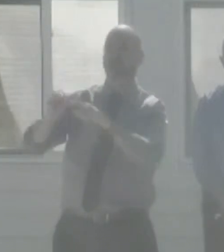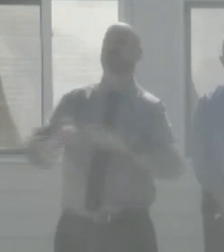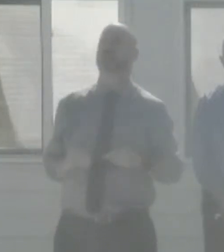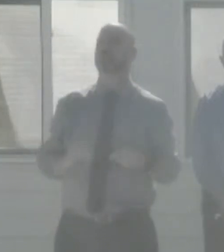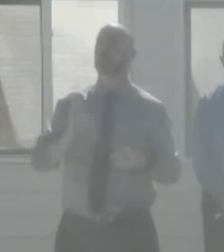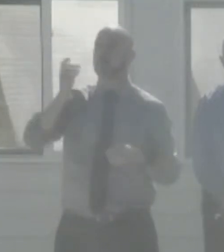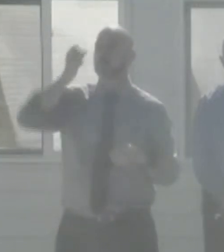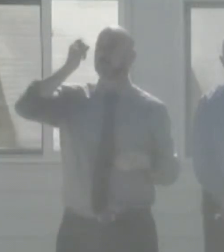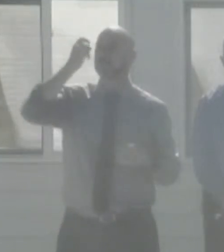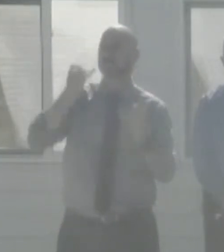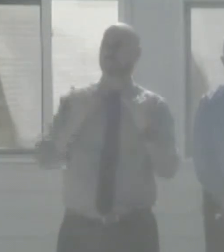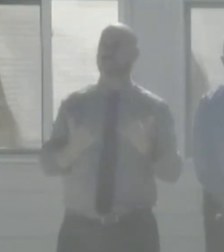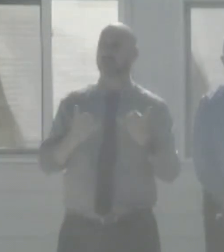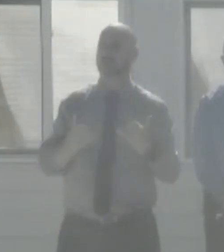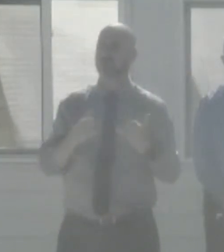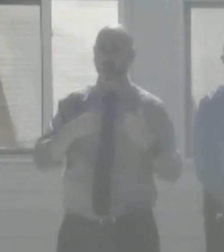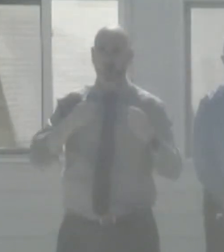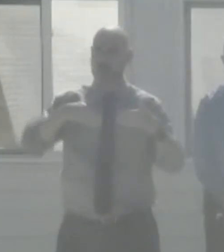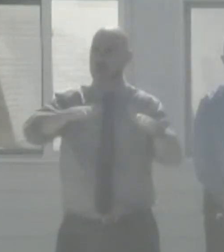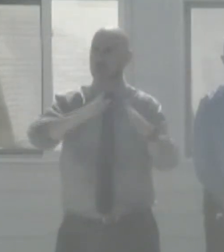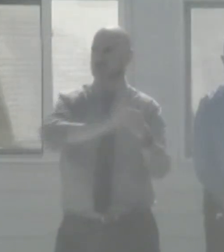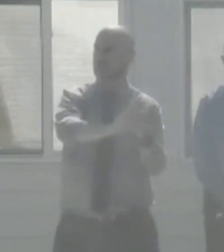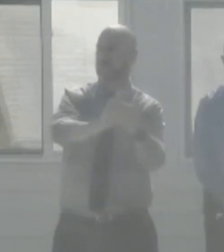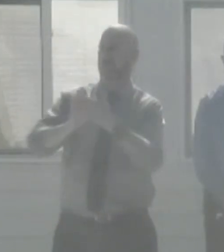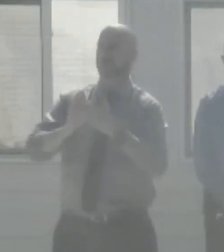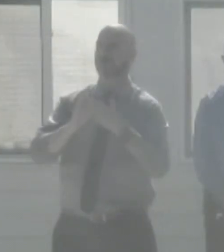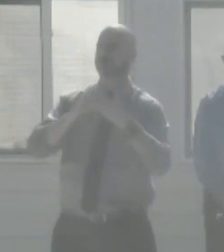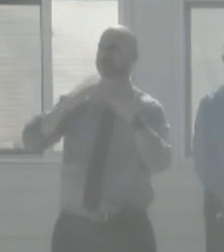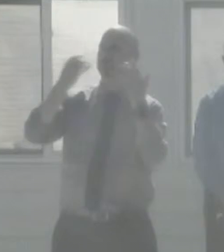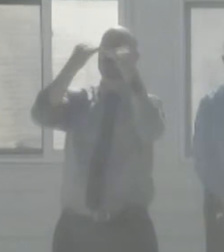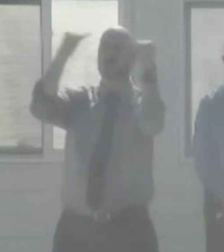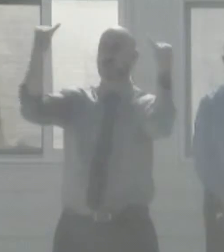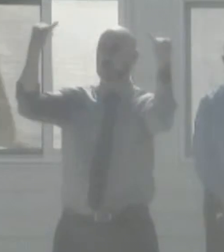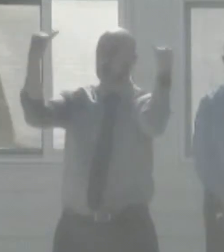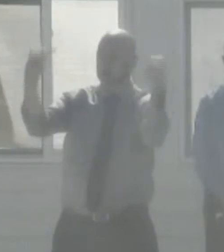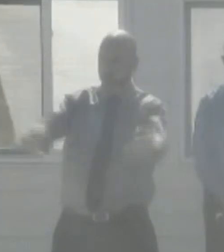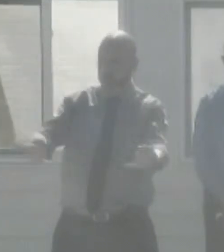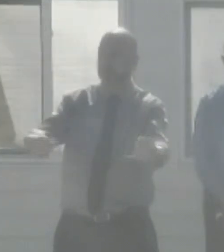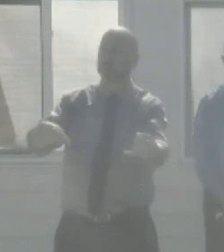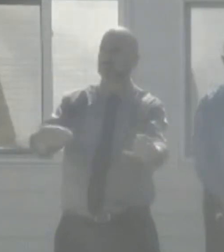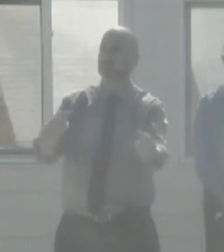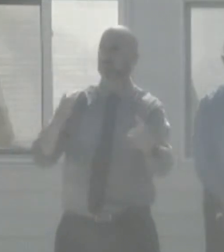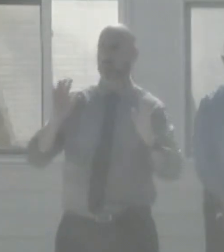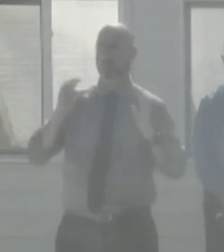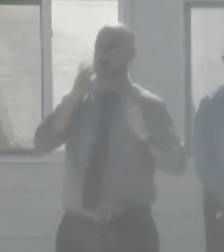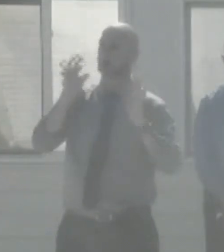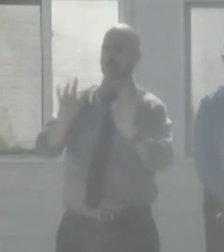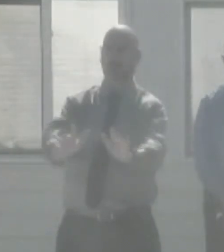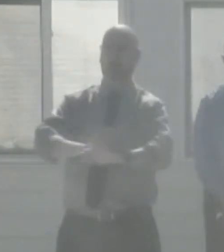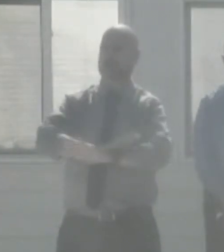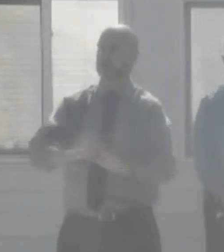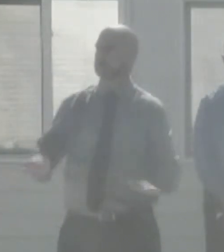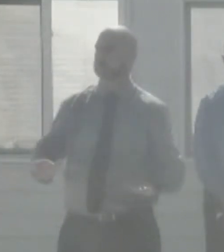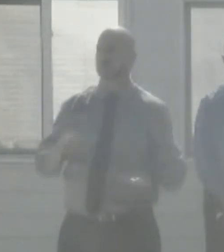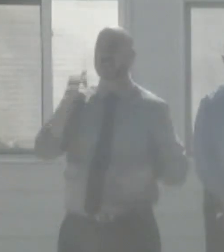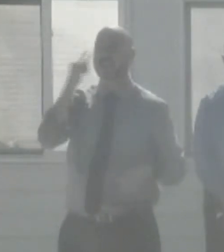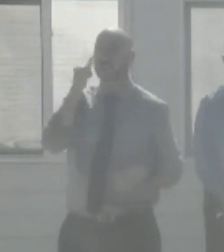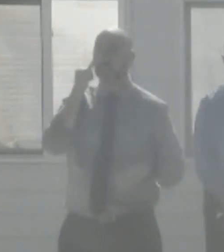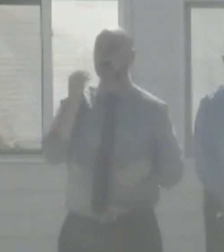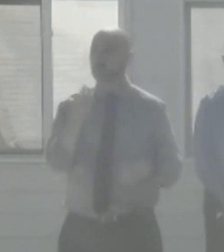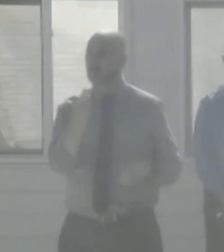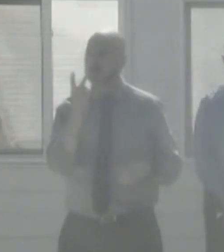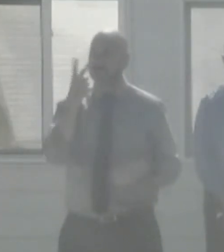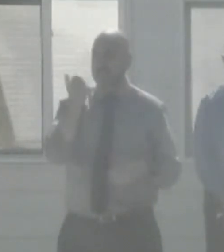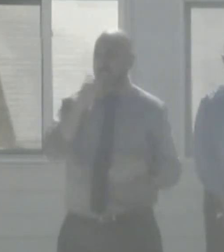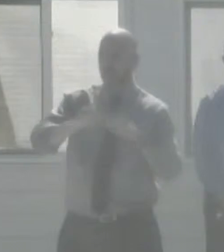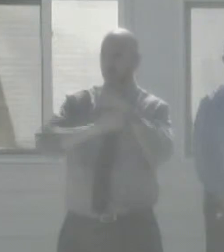lines. They can be deadly. Do not touch them and stay away from any debris that may be tangled within the power lines. Be